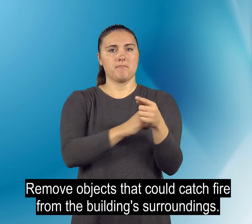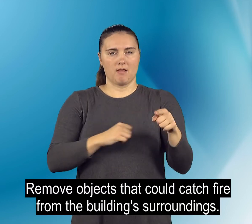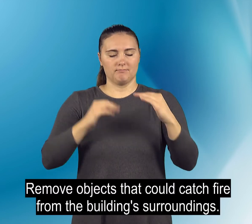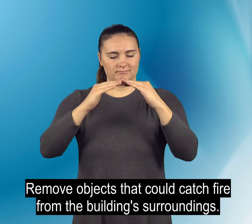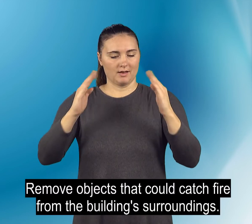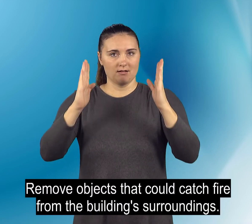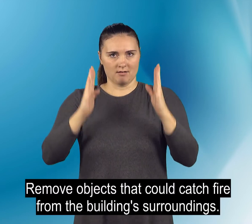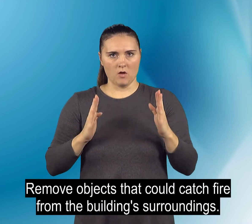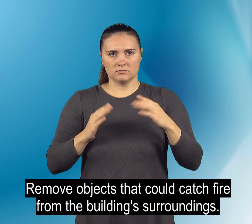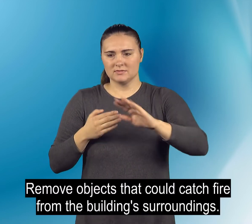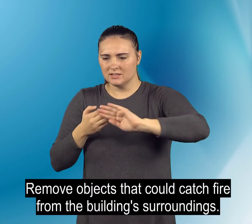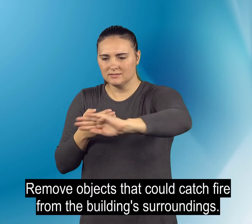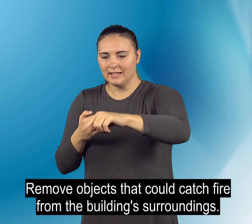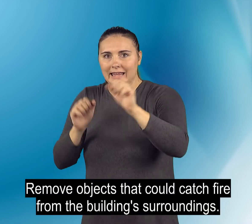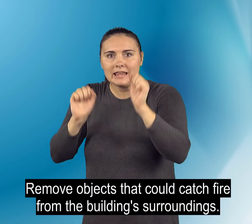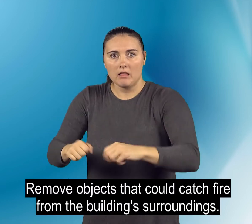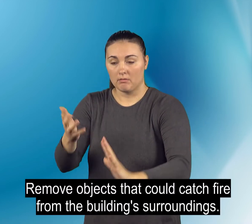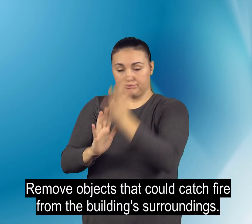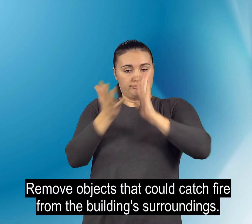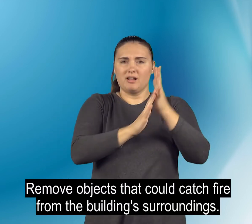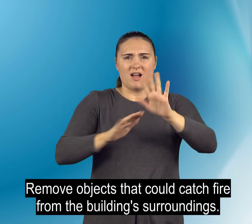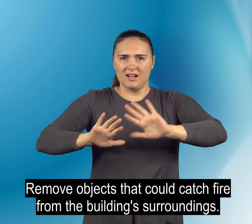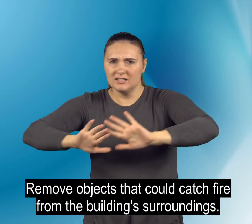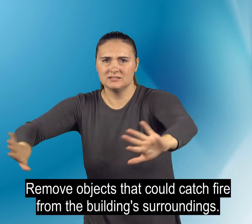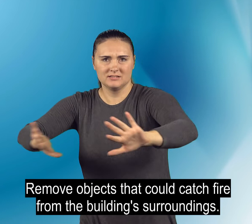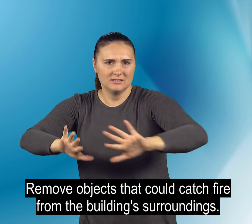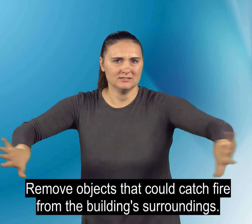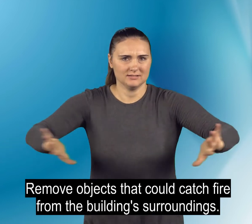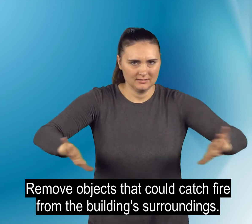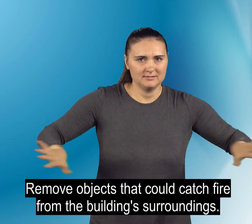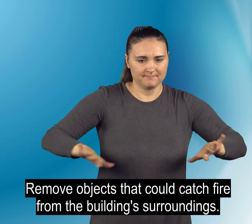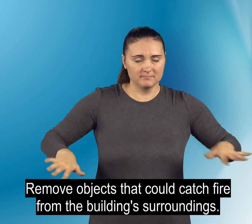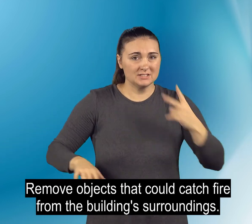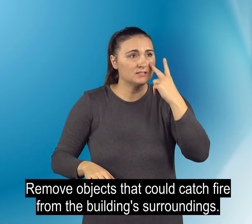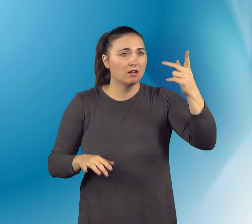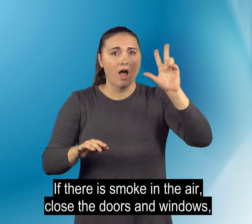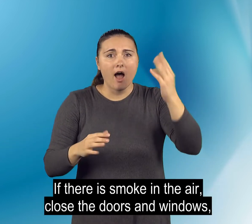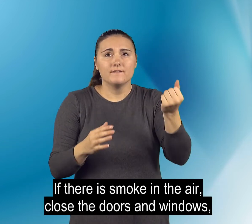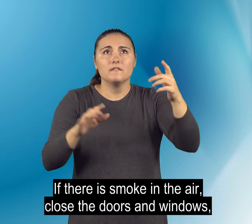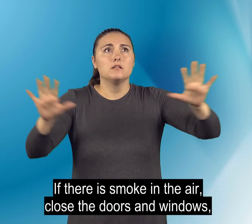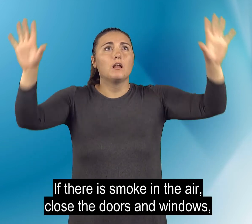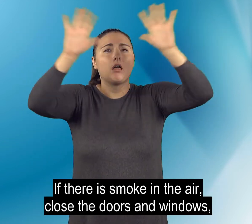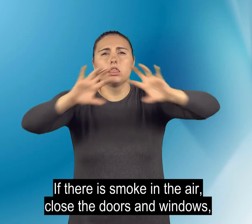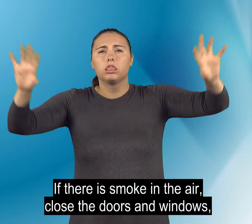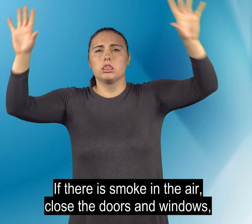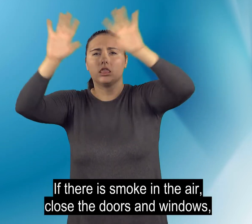Remove objects that could catch fire from the building's surroundings. If there is smoke in the air,